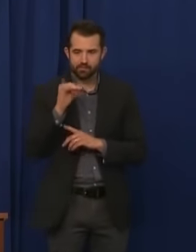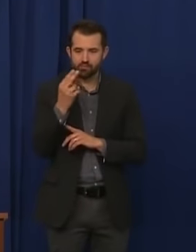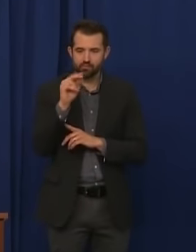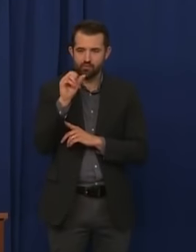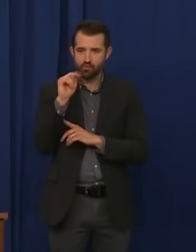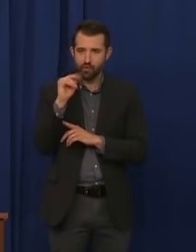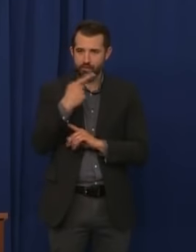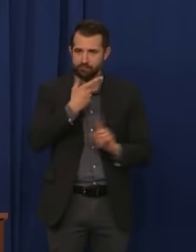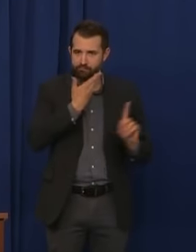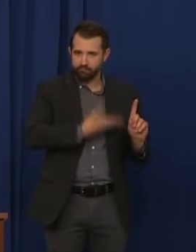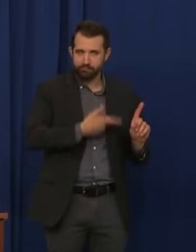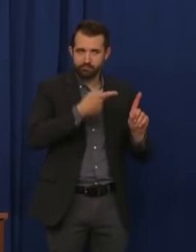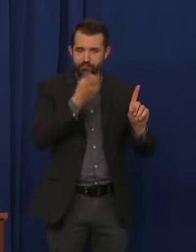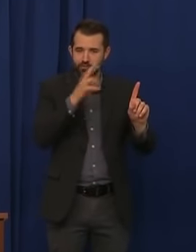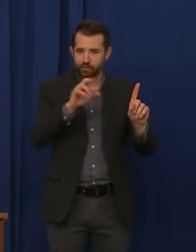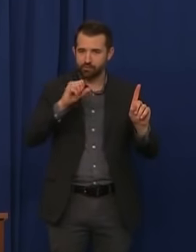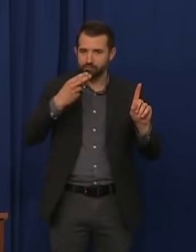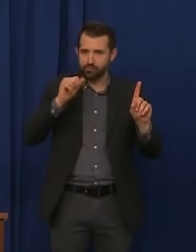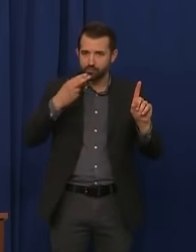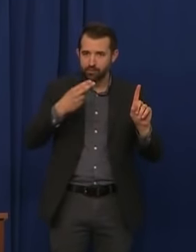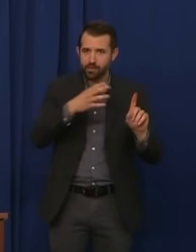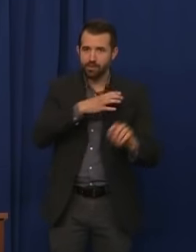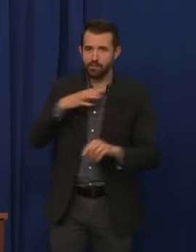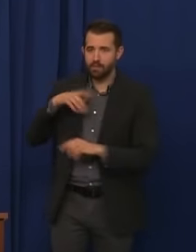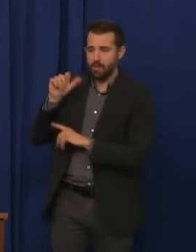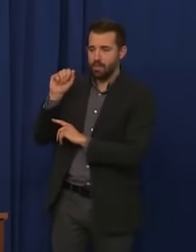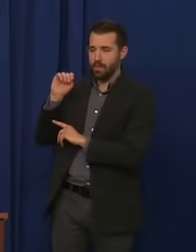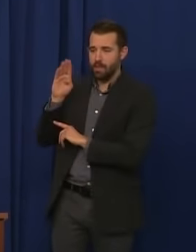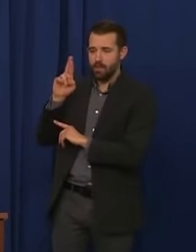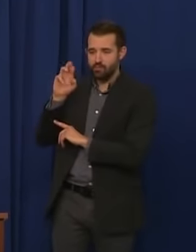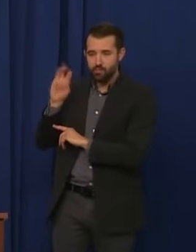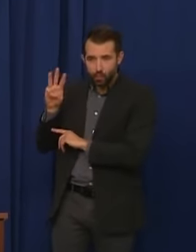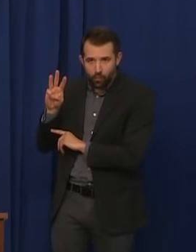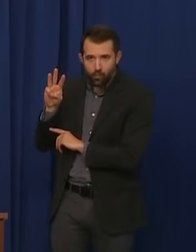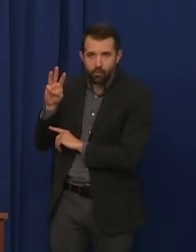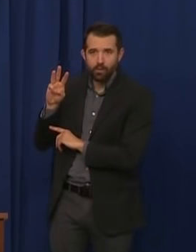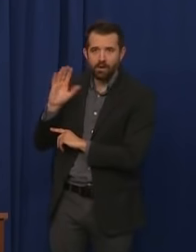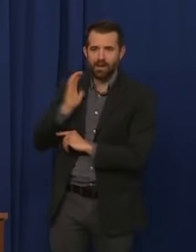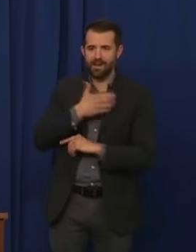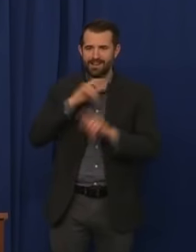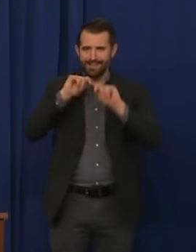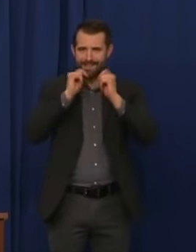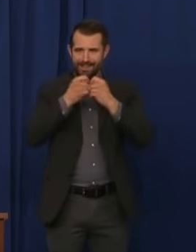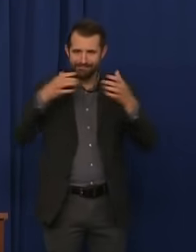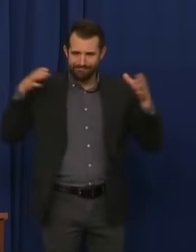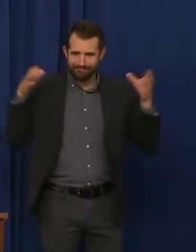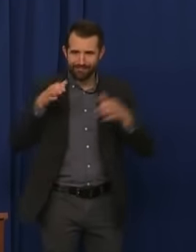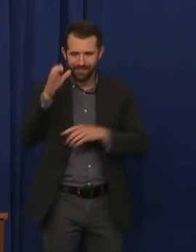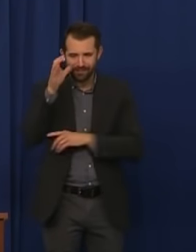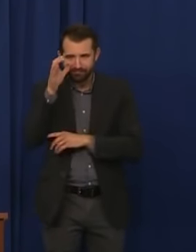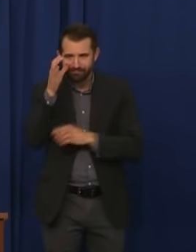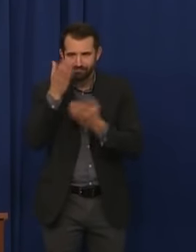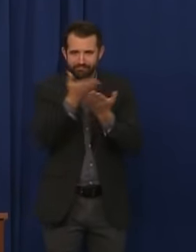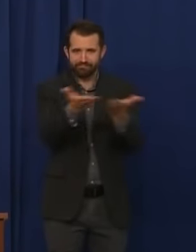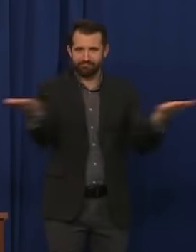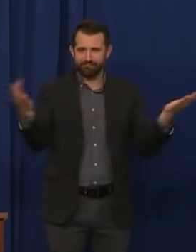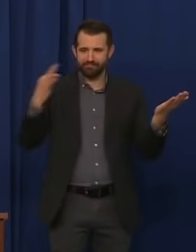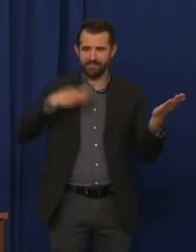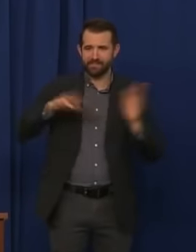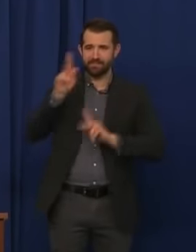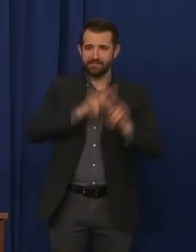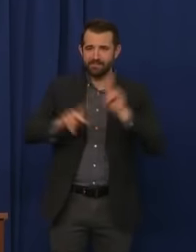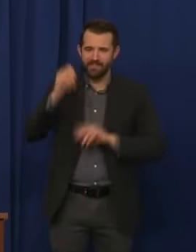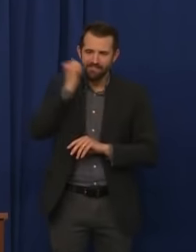Lambrew, and others part of this team that are listening to you, the Maine people, every day, and trying to balance